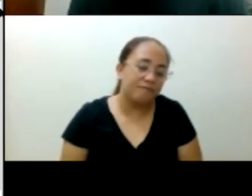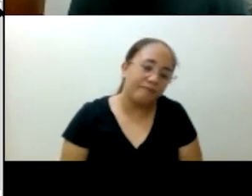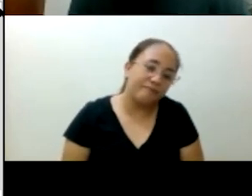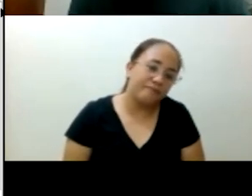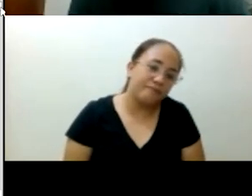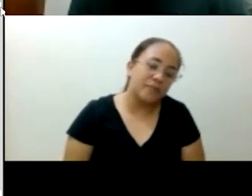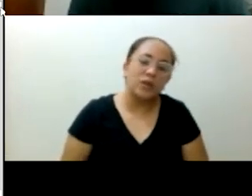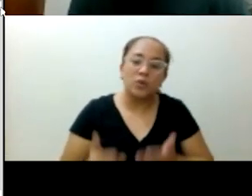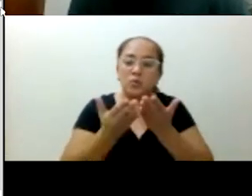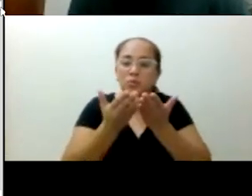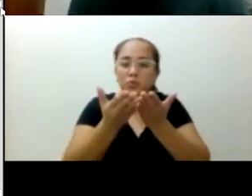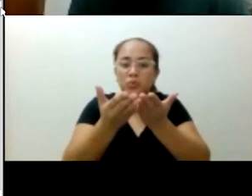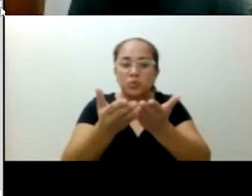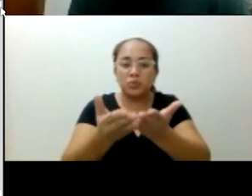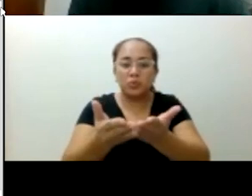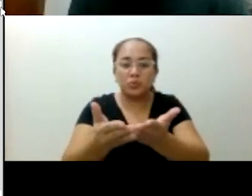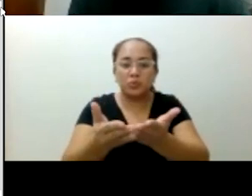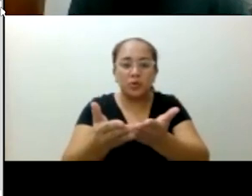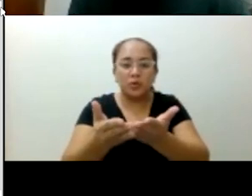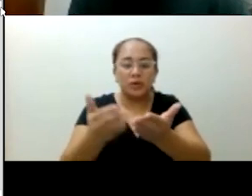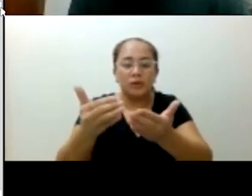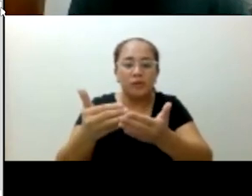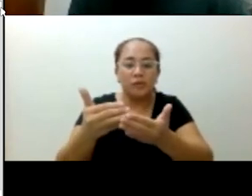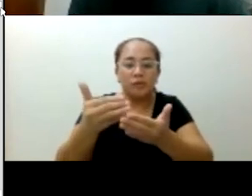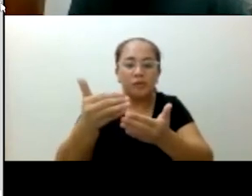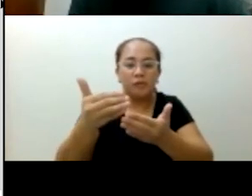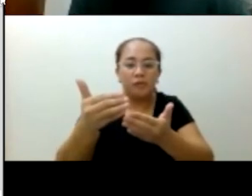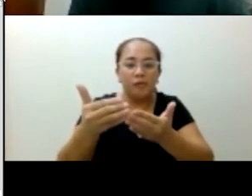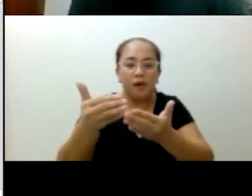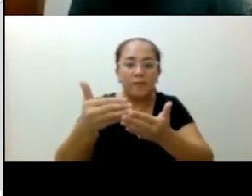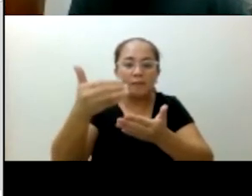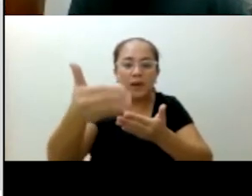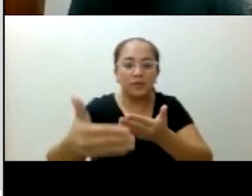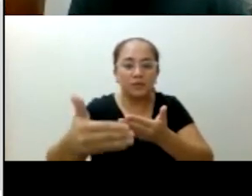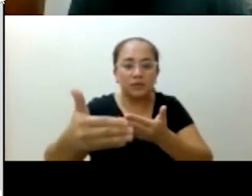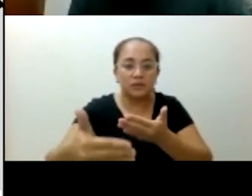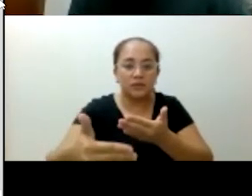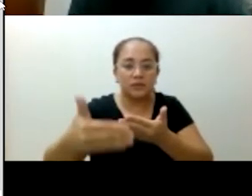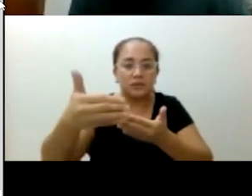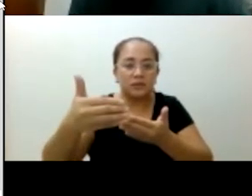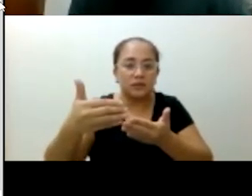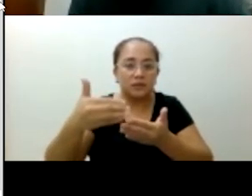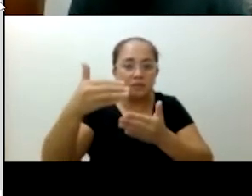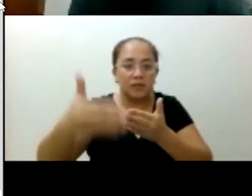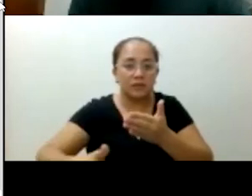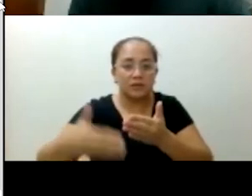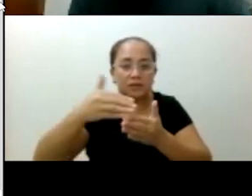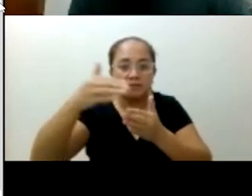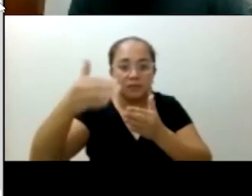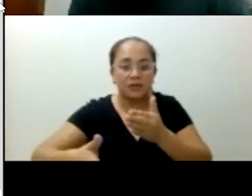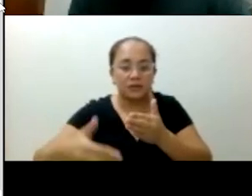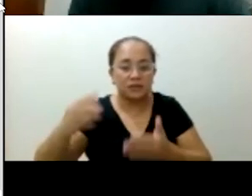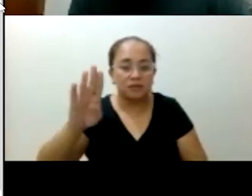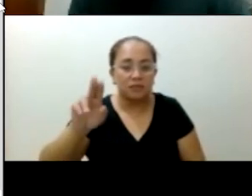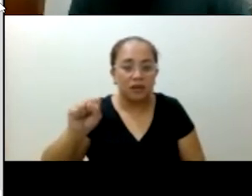ship goes forward and ship and bus. Okay. Does